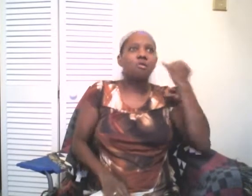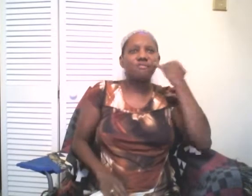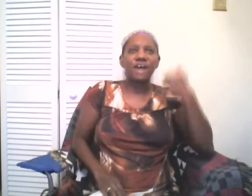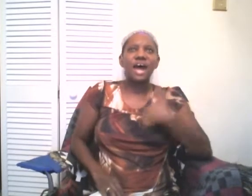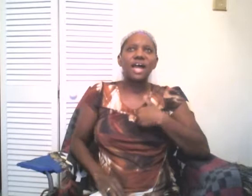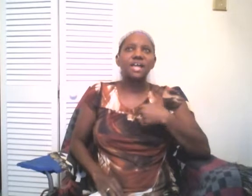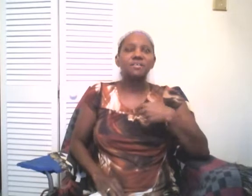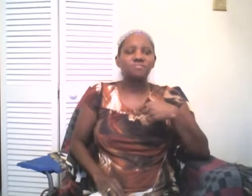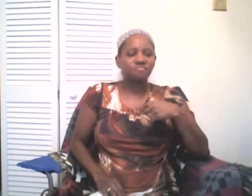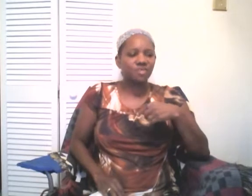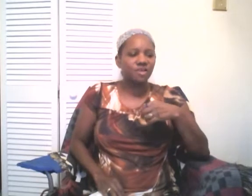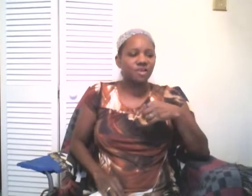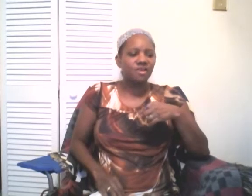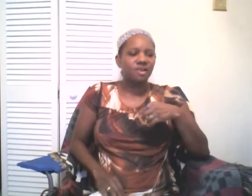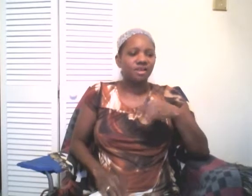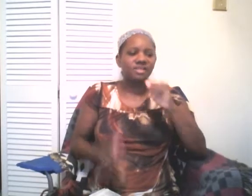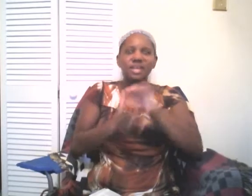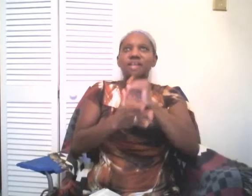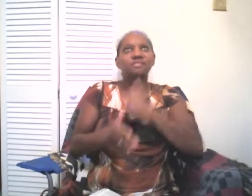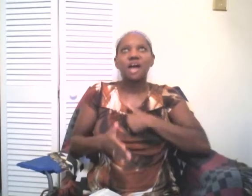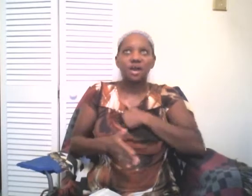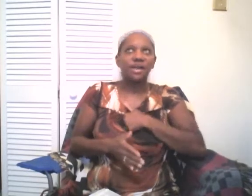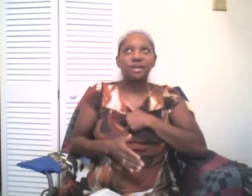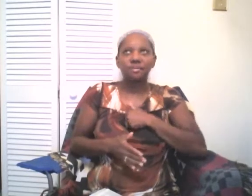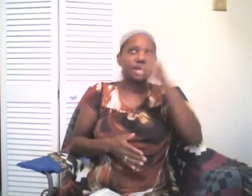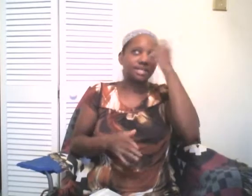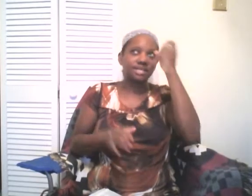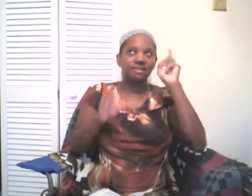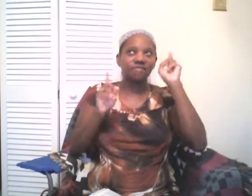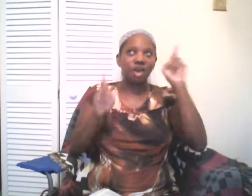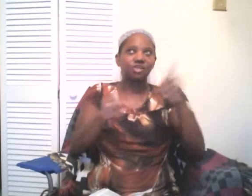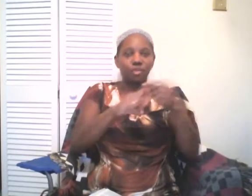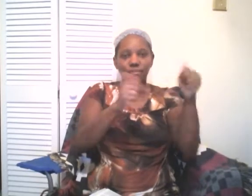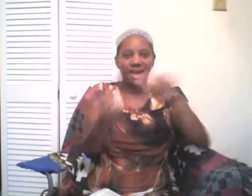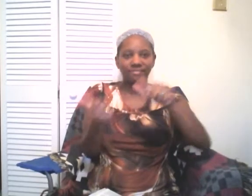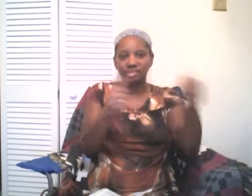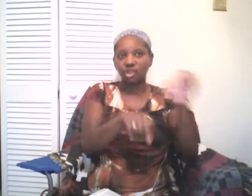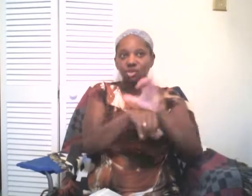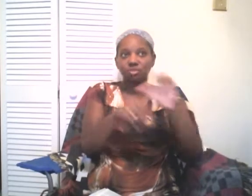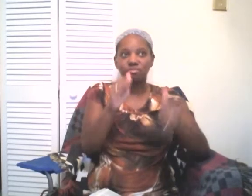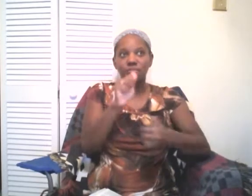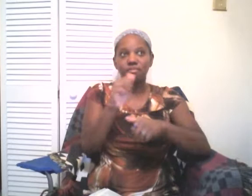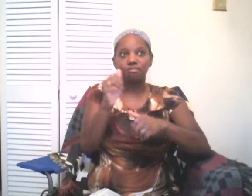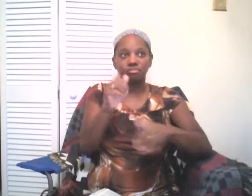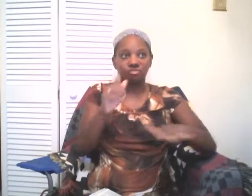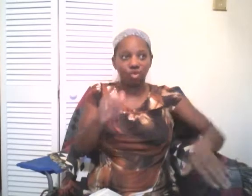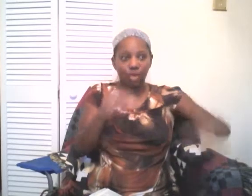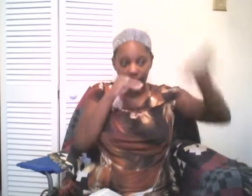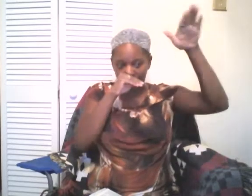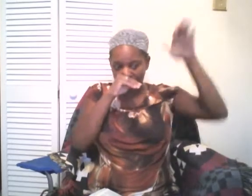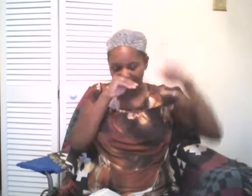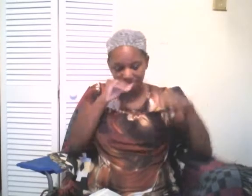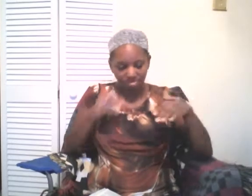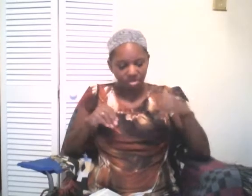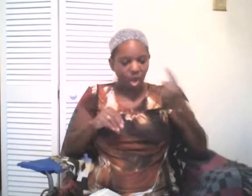if I, and I'm sorry, because I have gone to a Baptist church growing up, you always